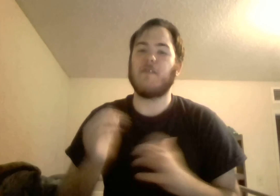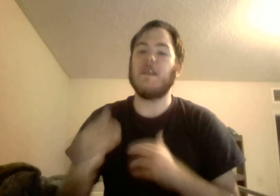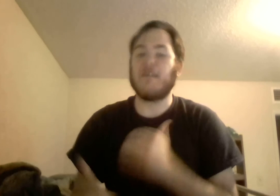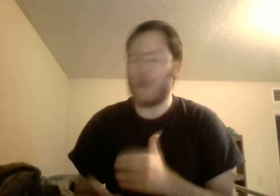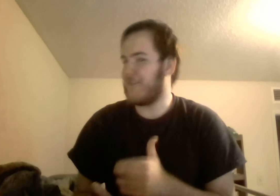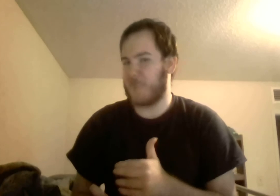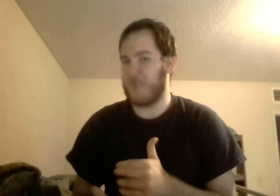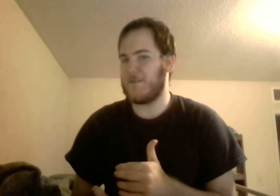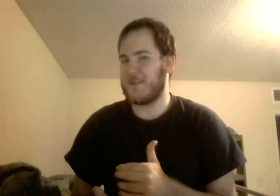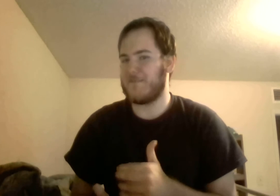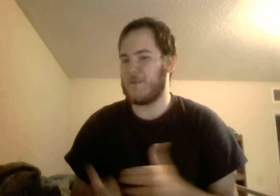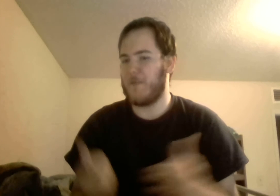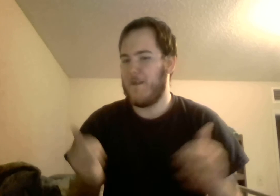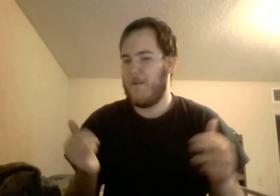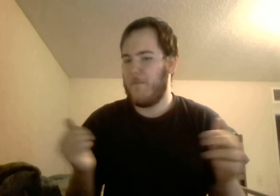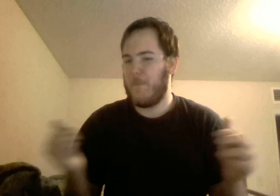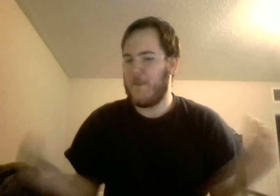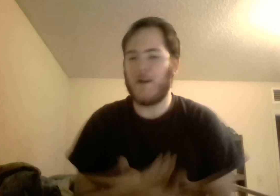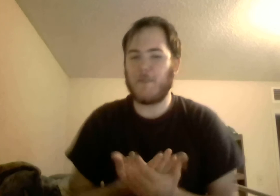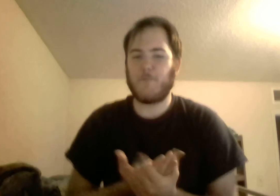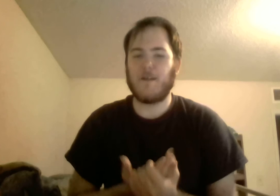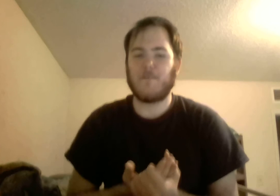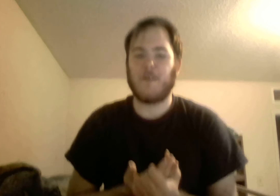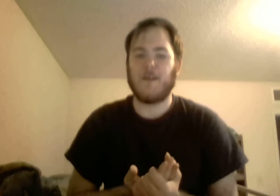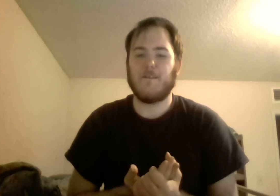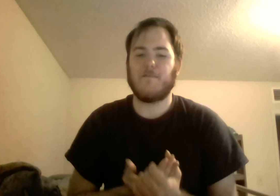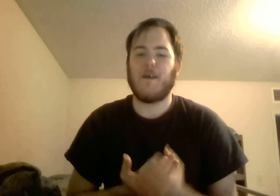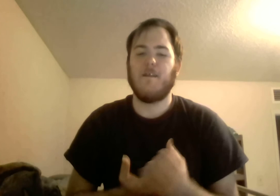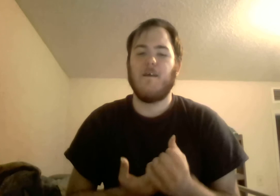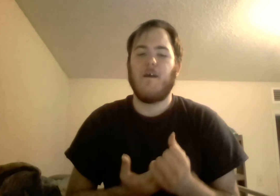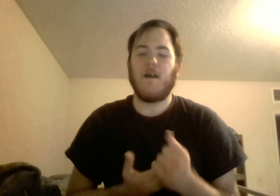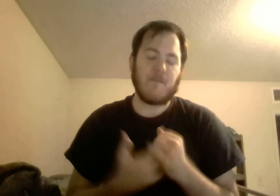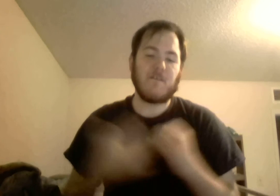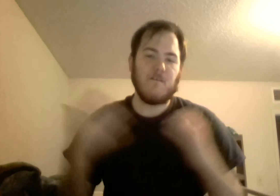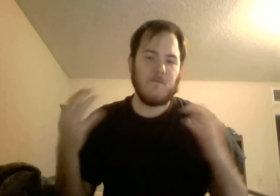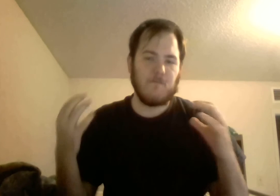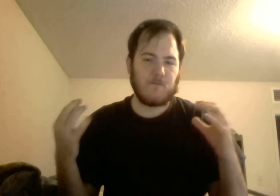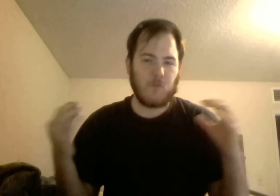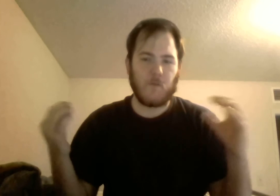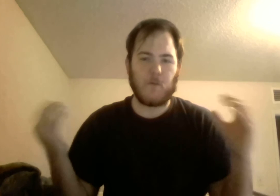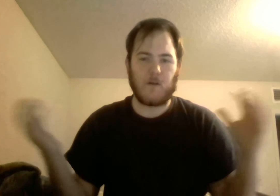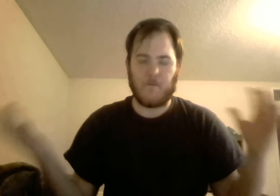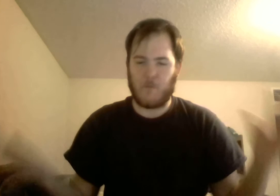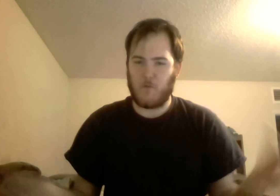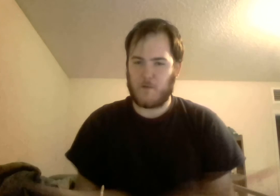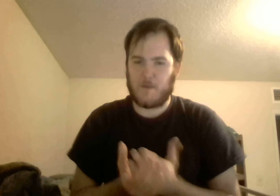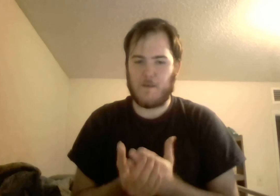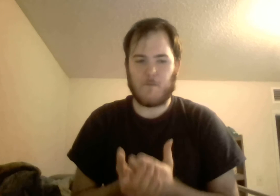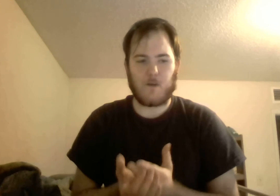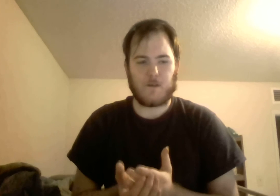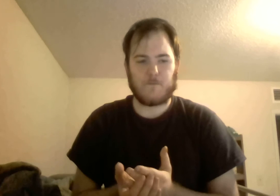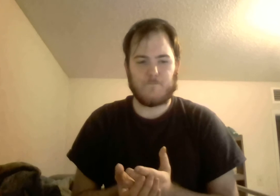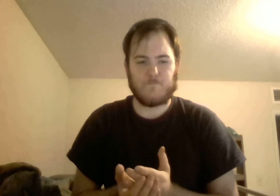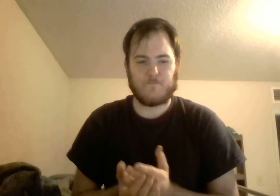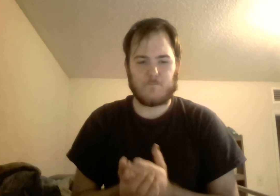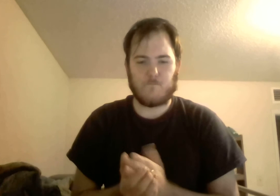key to time travel eventually, but don't get play a lot into that. Again, they do close the book on the whole Kingdom Hearts